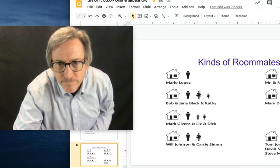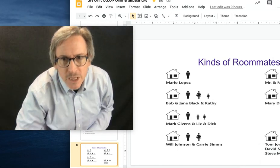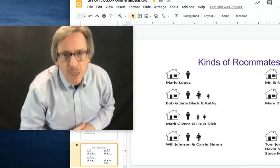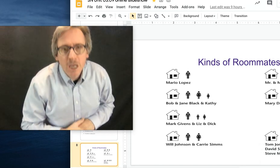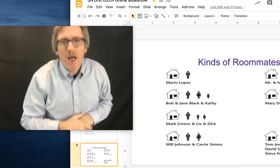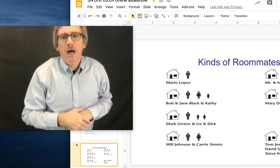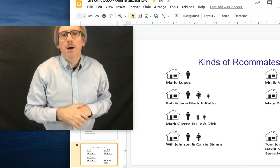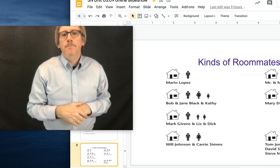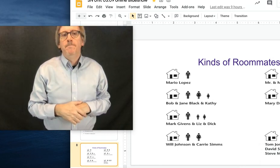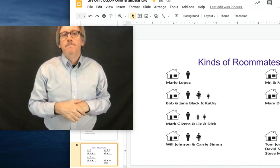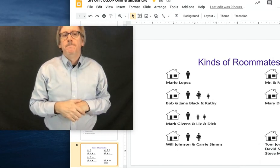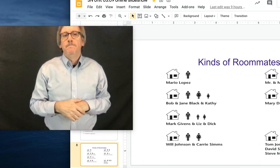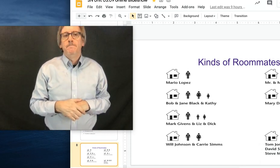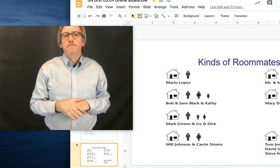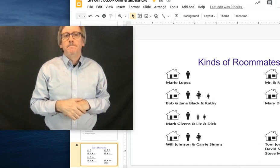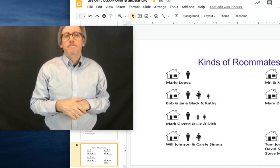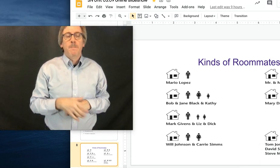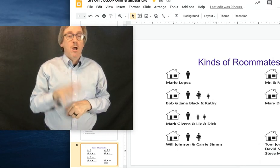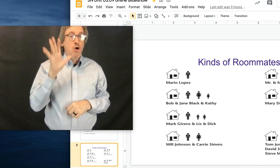Okay.